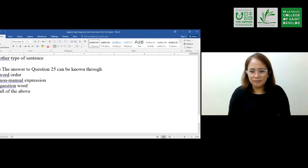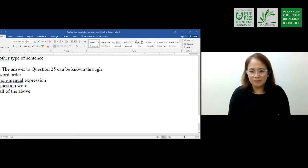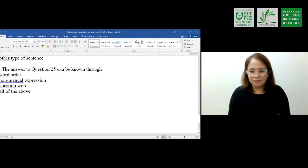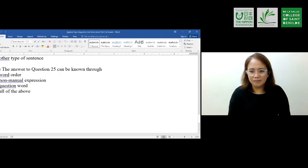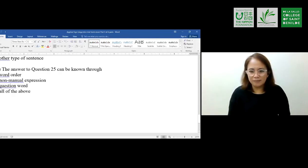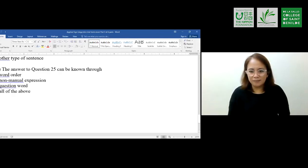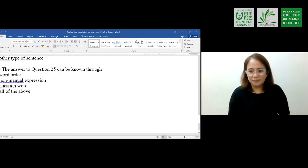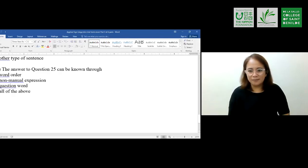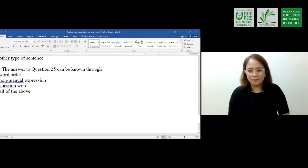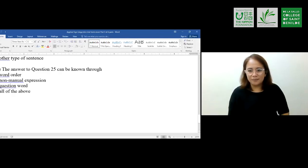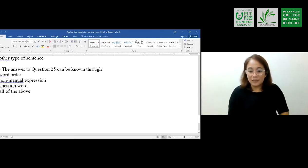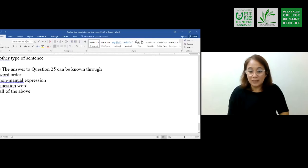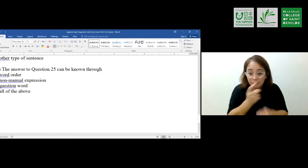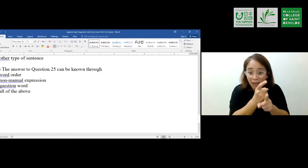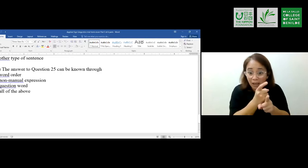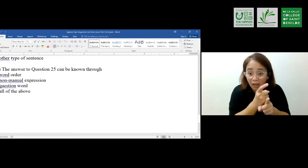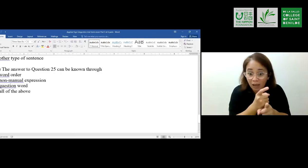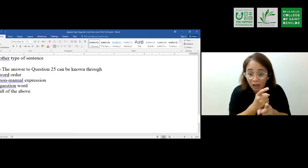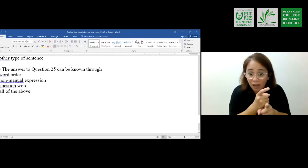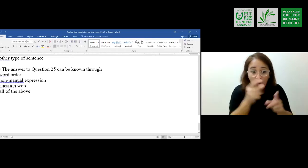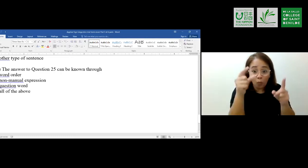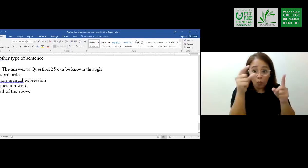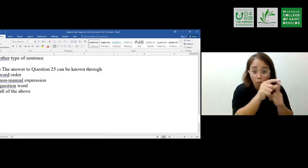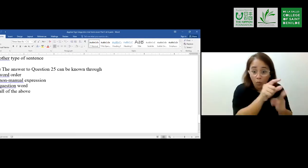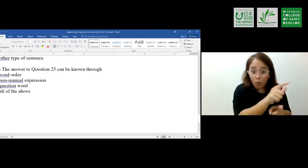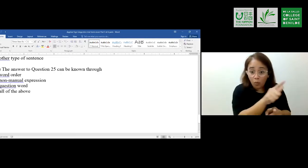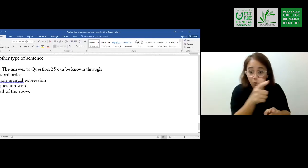Right? The word order, subject, predicate.